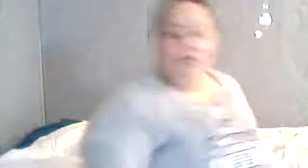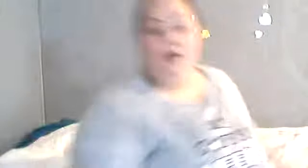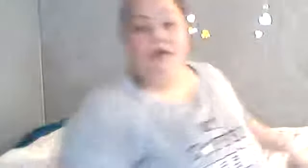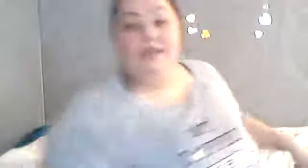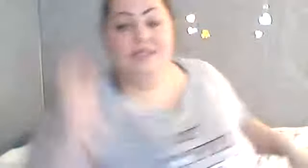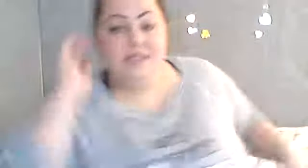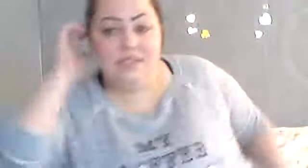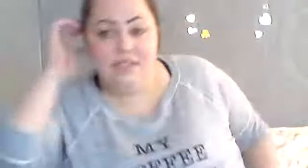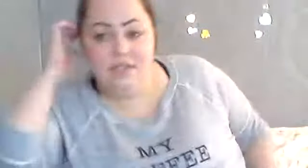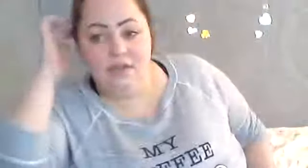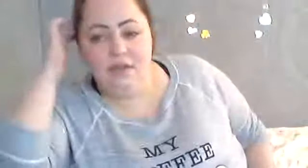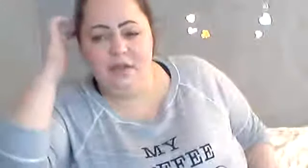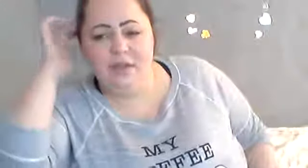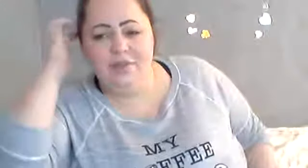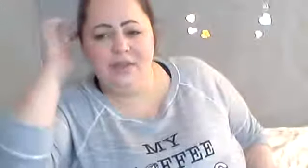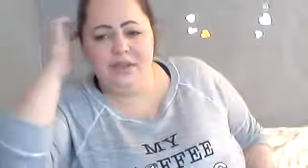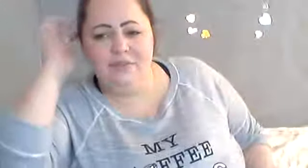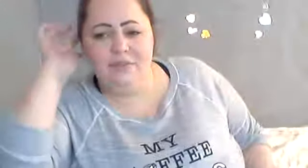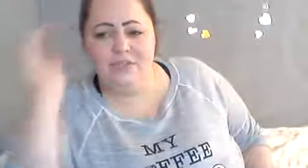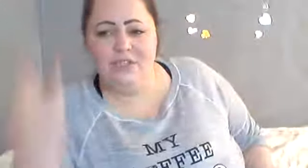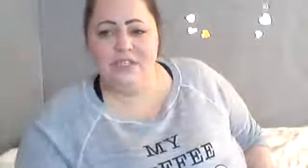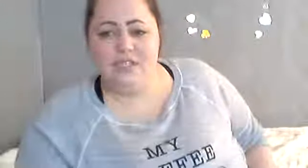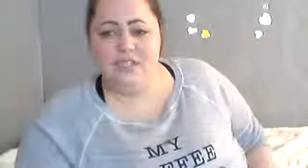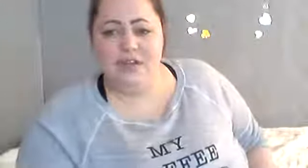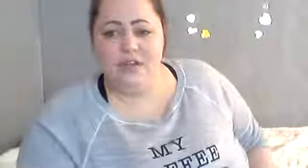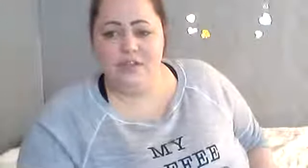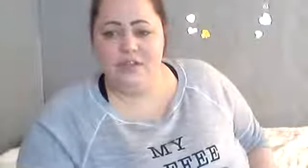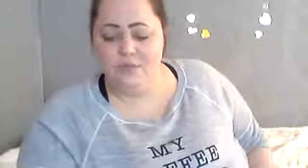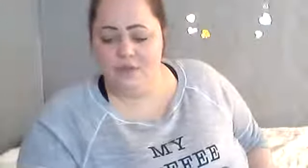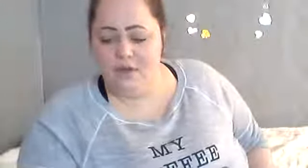Okay, let's see. I don't think I have the emergency sign on this one.